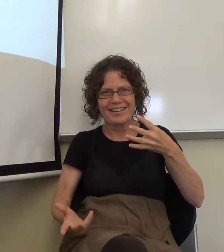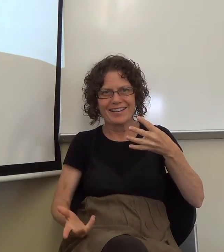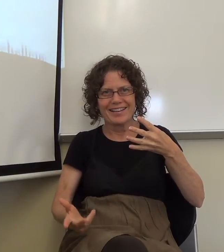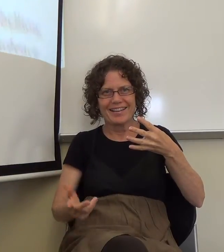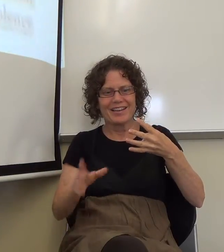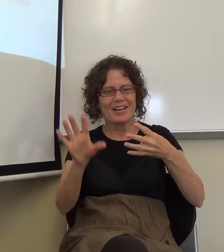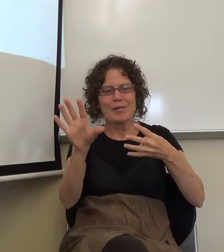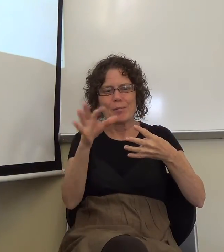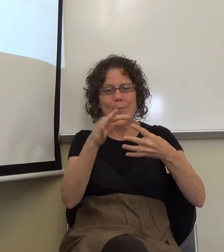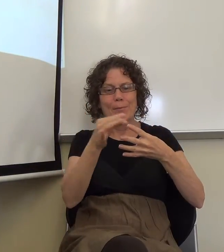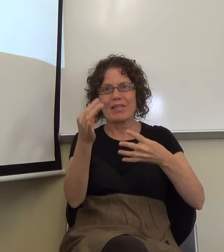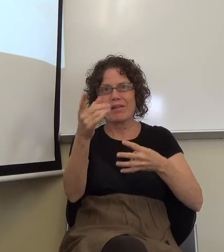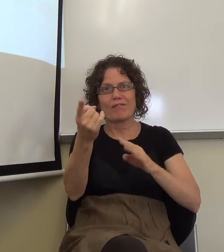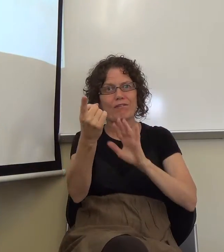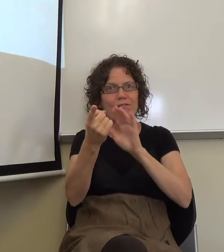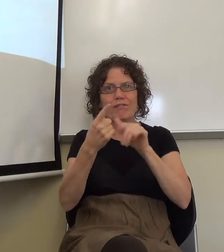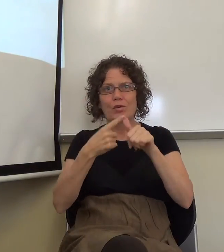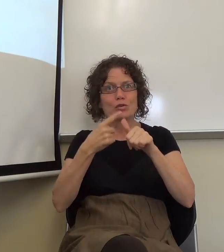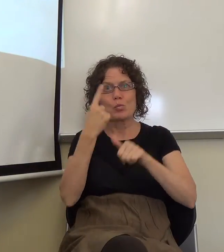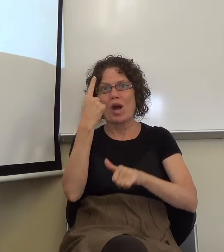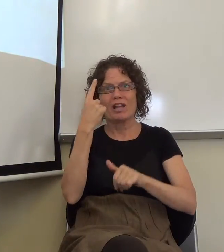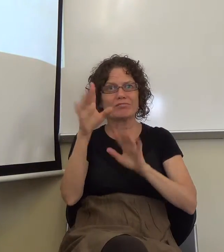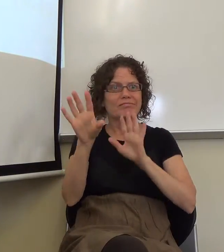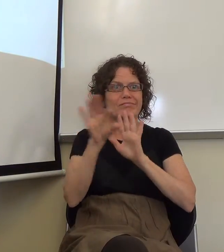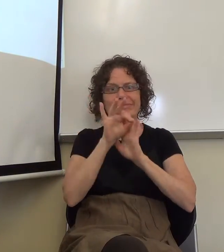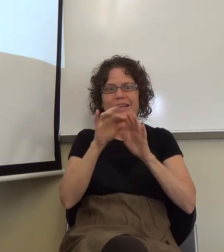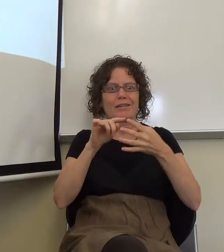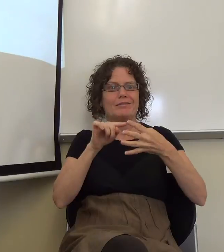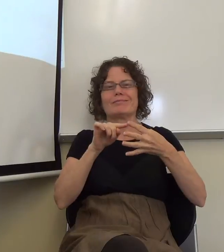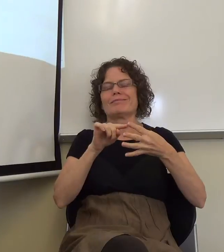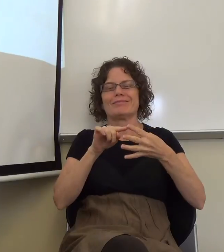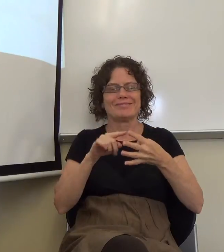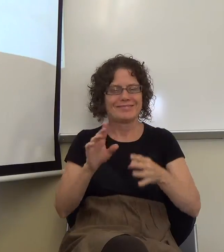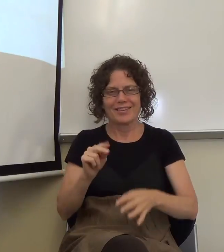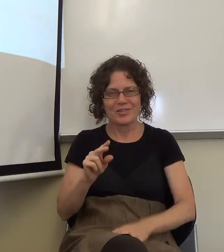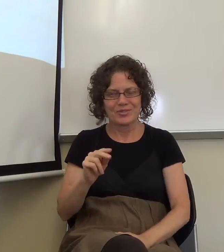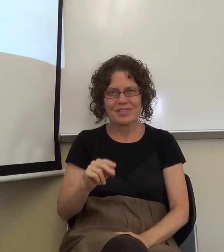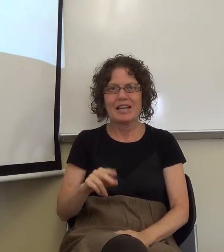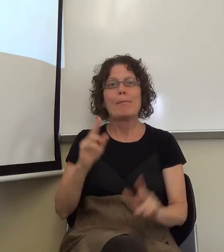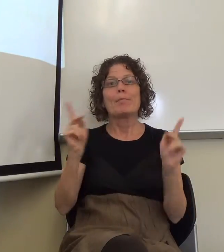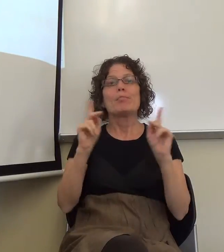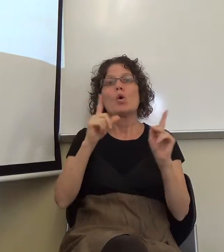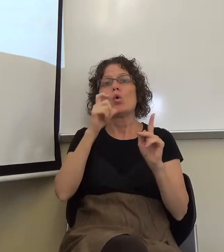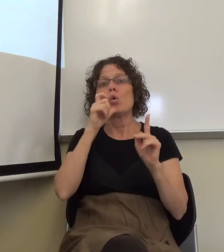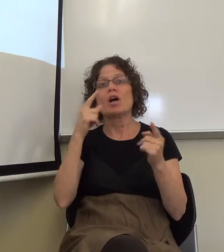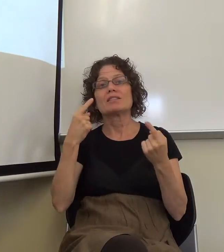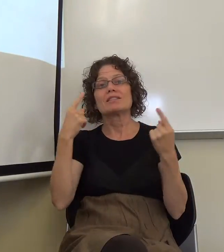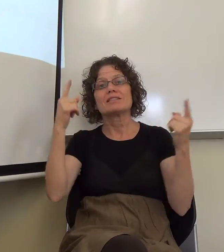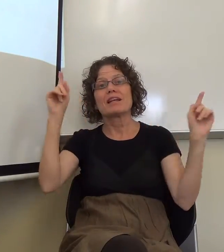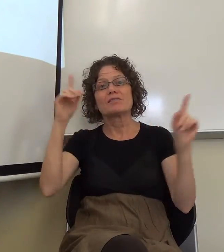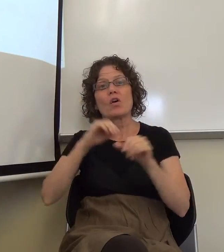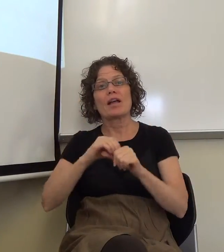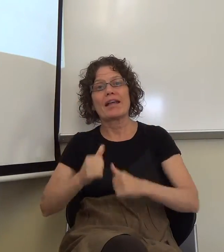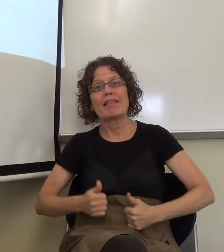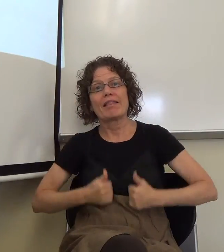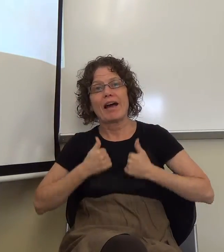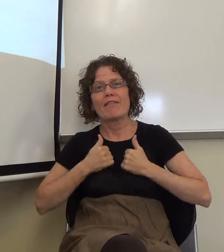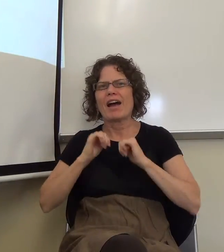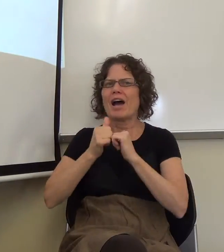word means. Okay. People who are successful in life, how do you pronounce this?